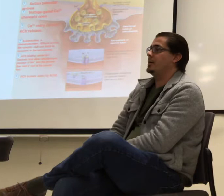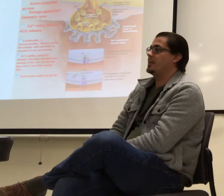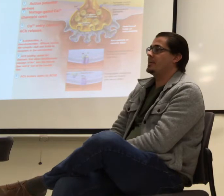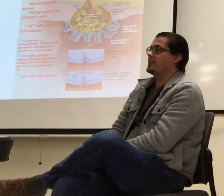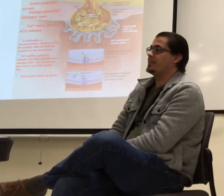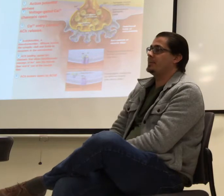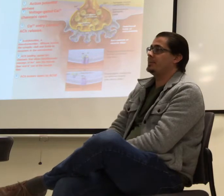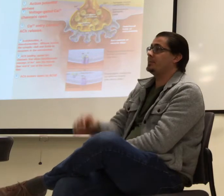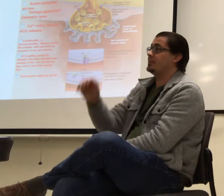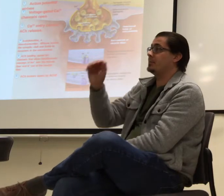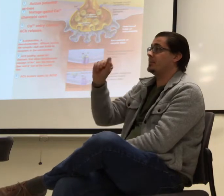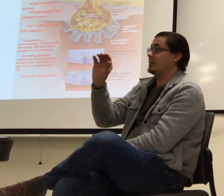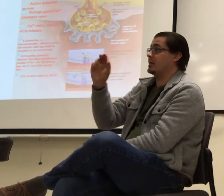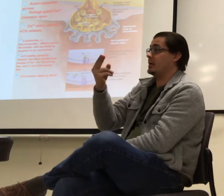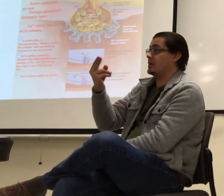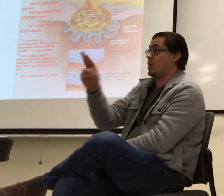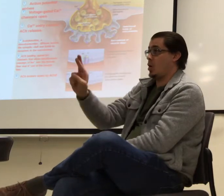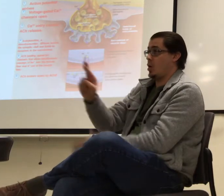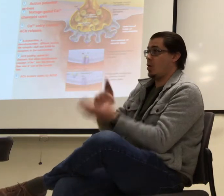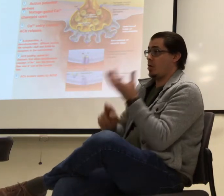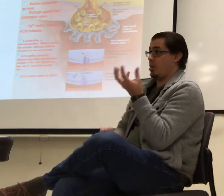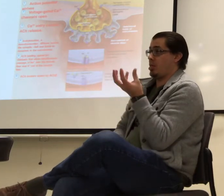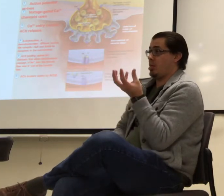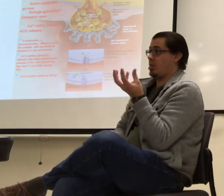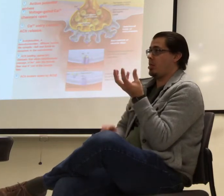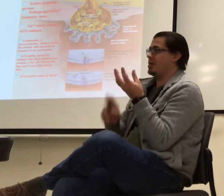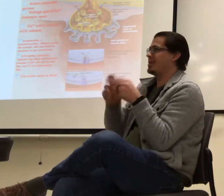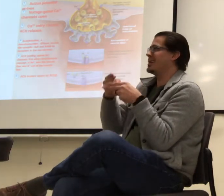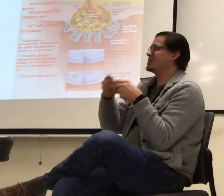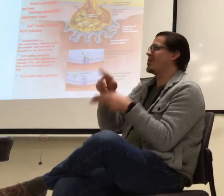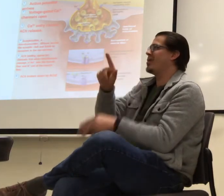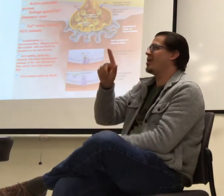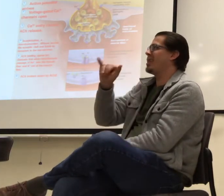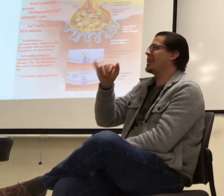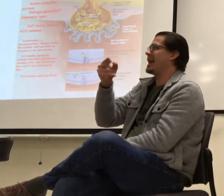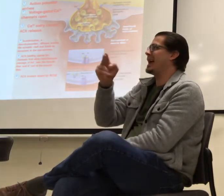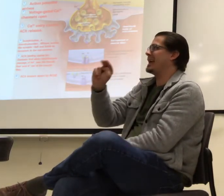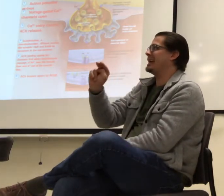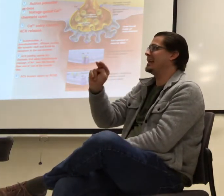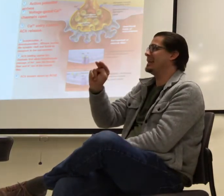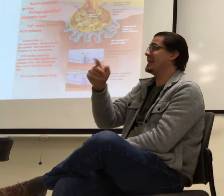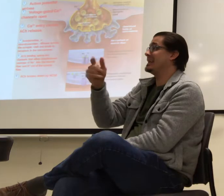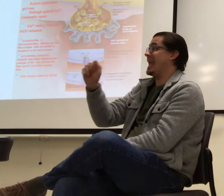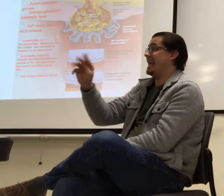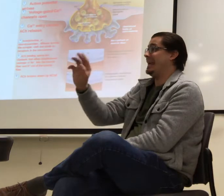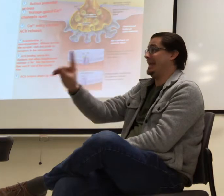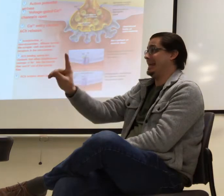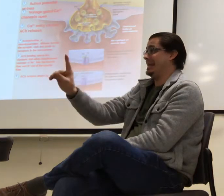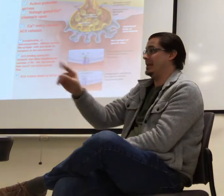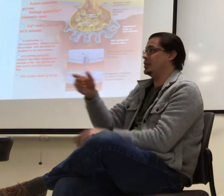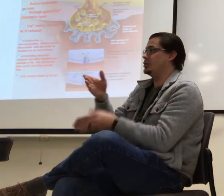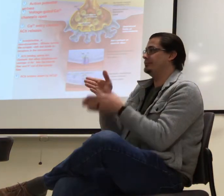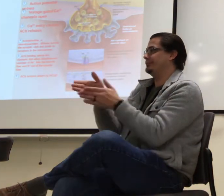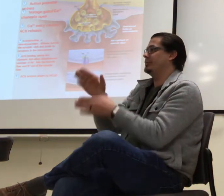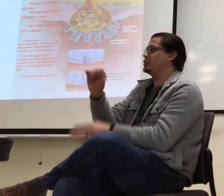So the ACHR, we call it a ligand-gated channel.